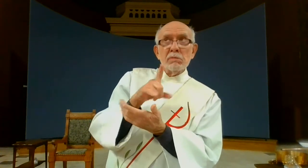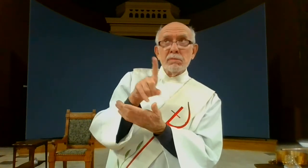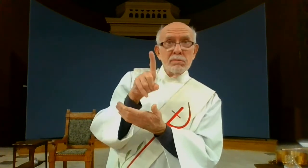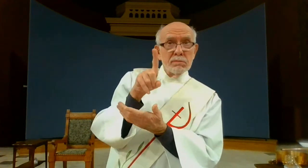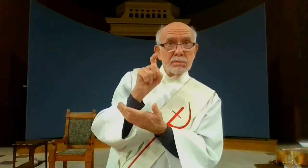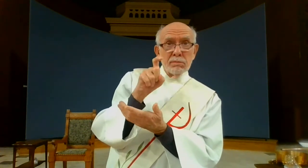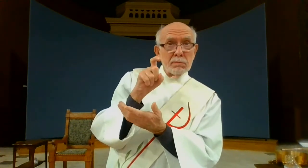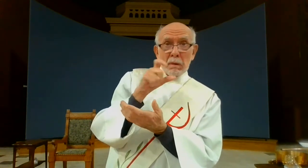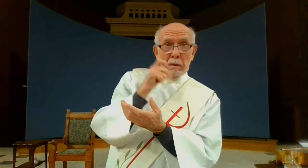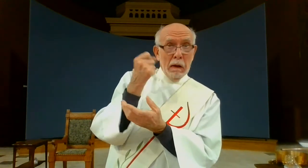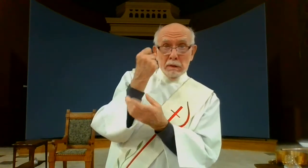wants.